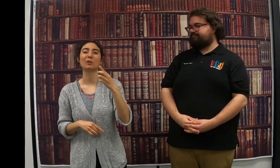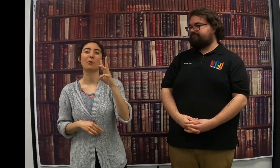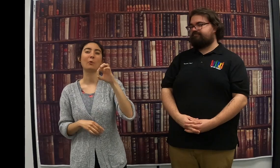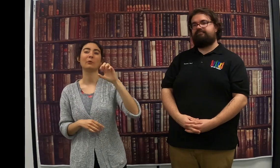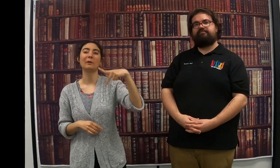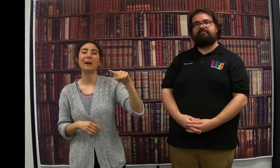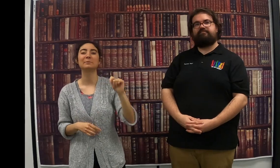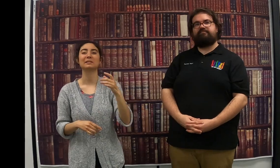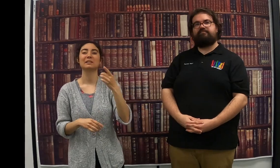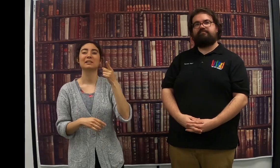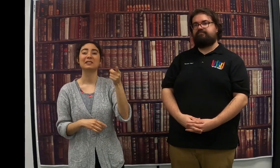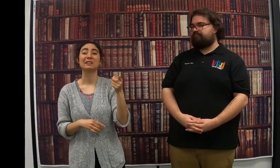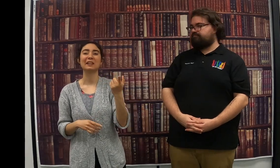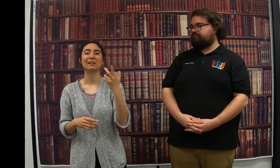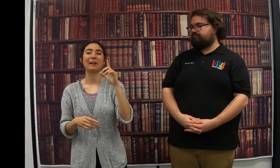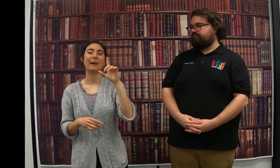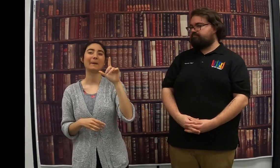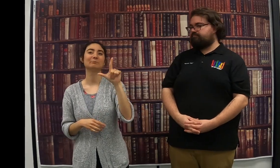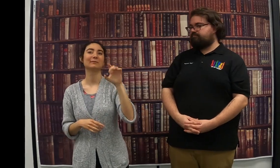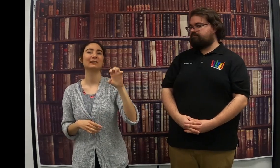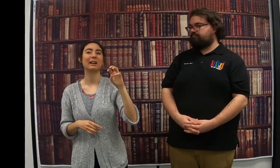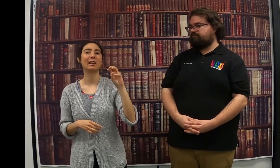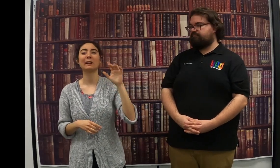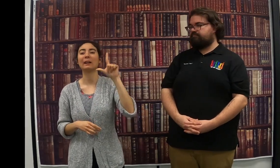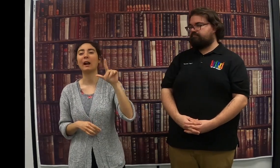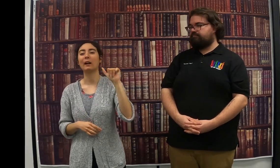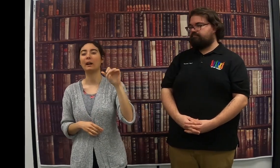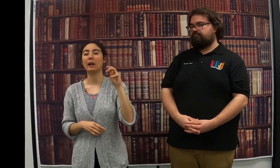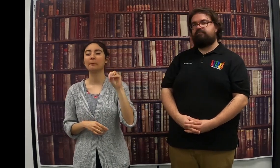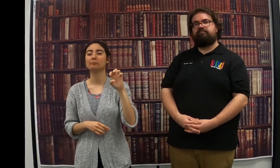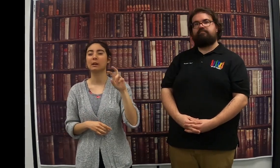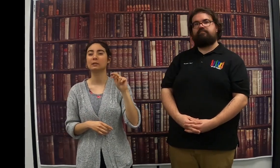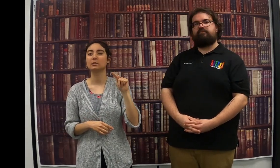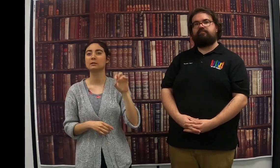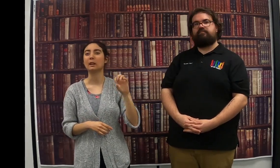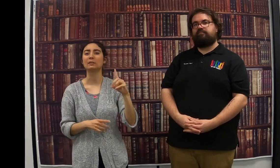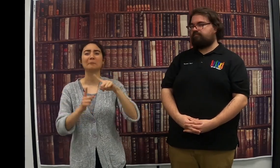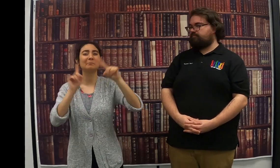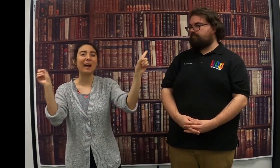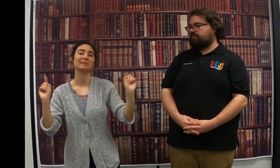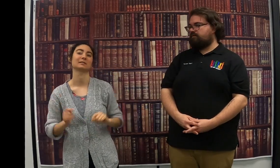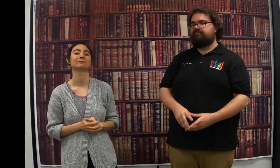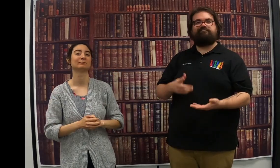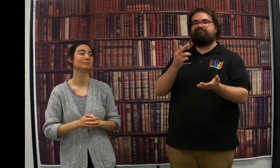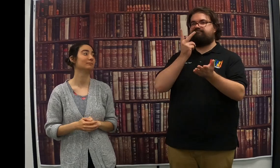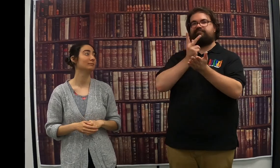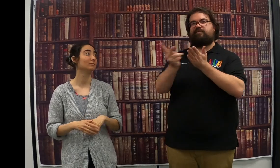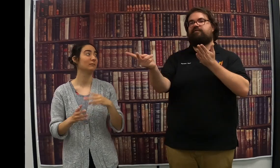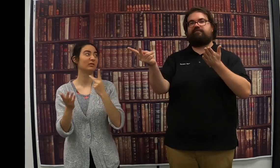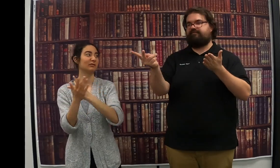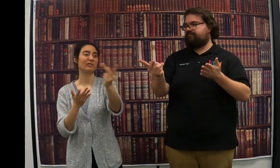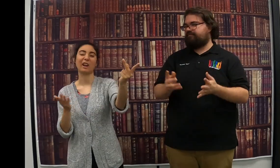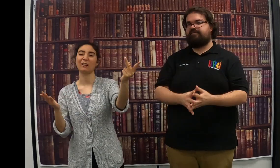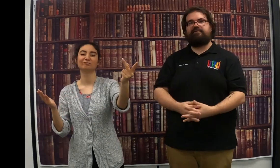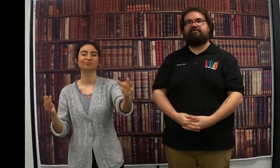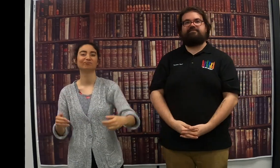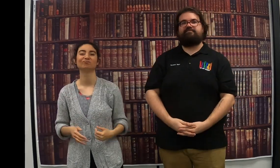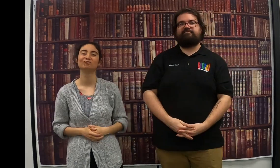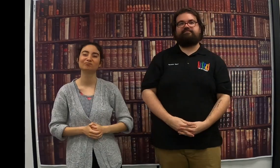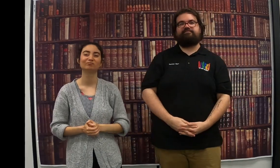Joringel called, he wept, he lamented, but all in vain. Joringel could often